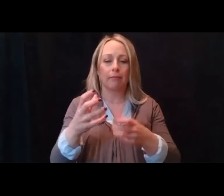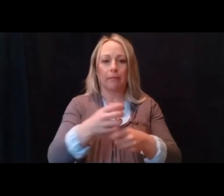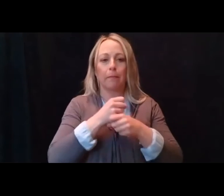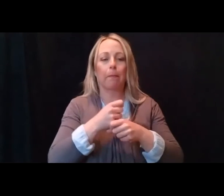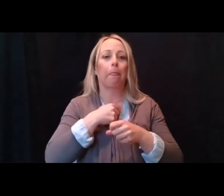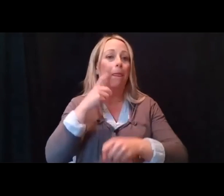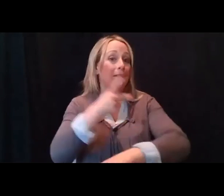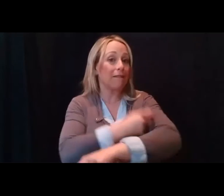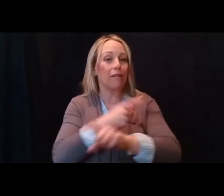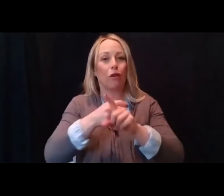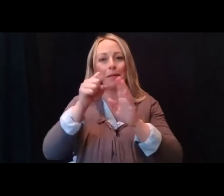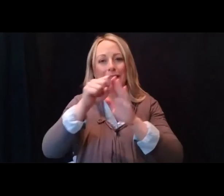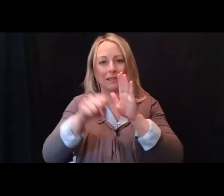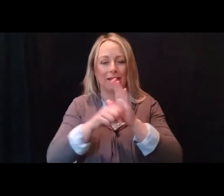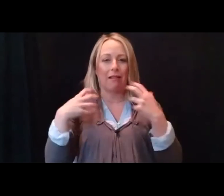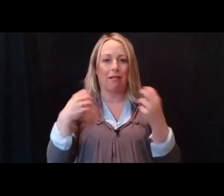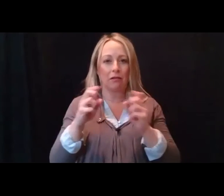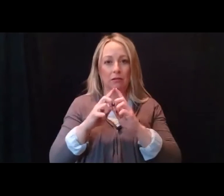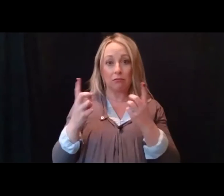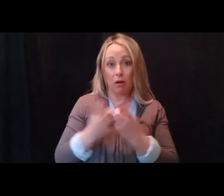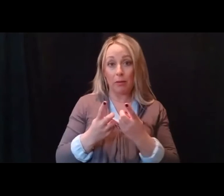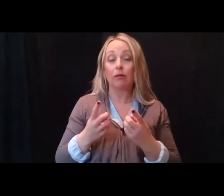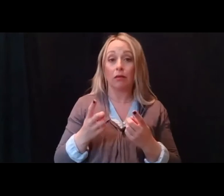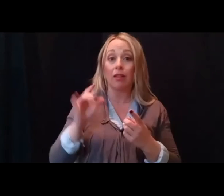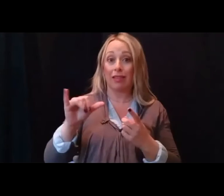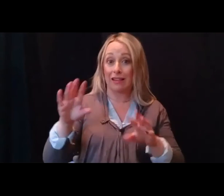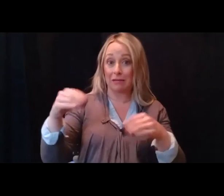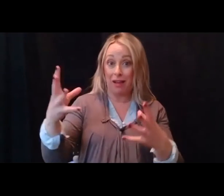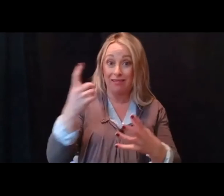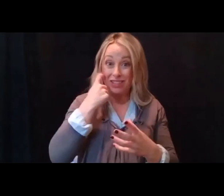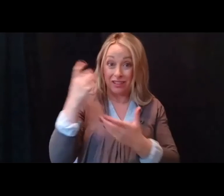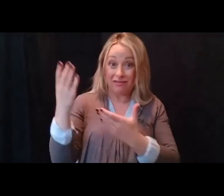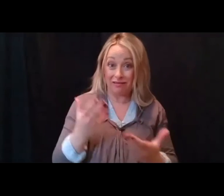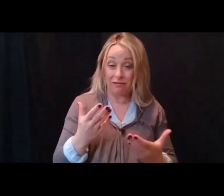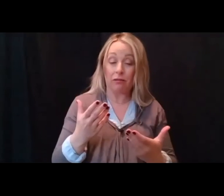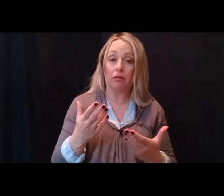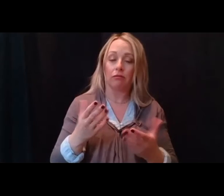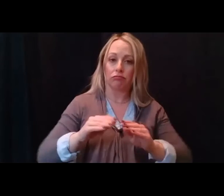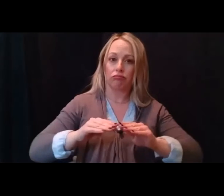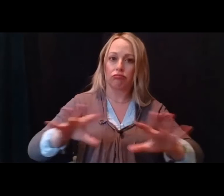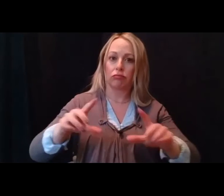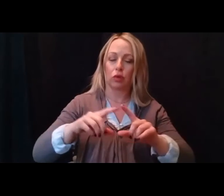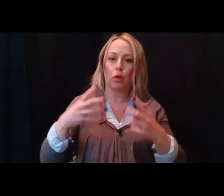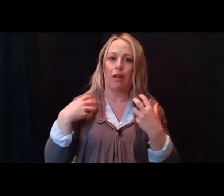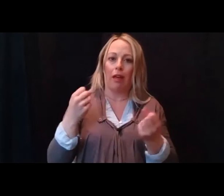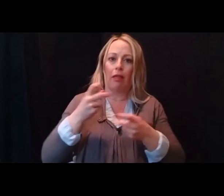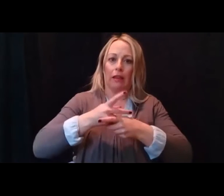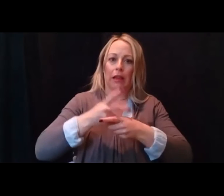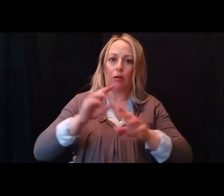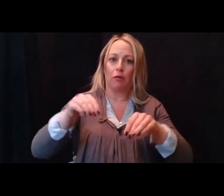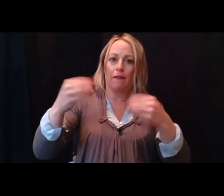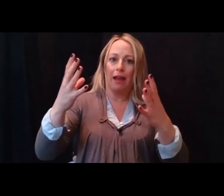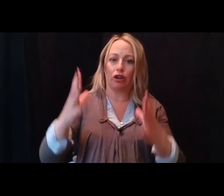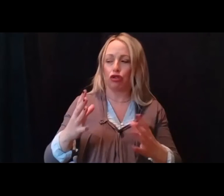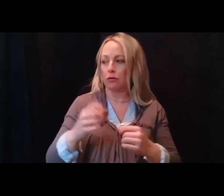the state health department, and this is the supply that we are giving to local healthcare providers.